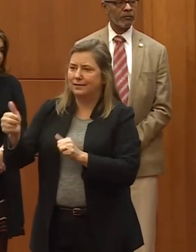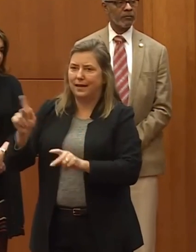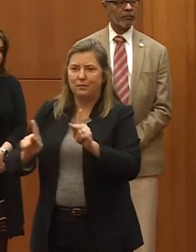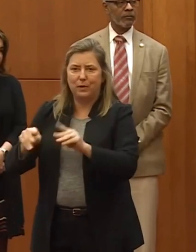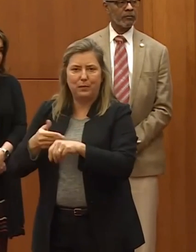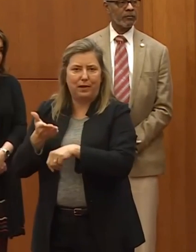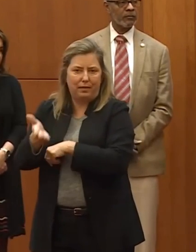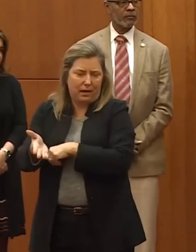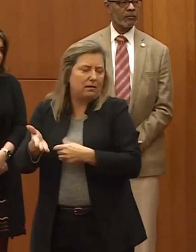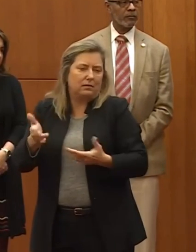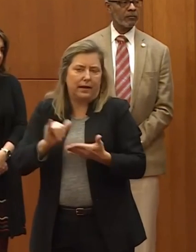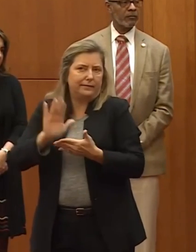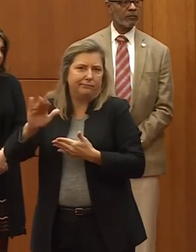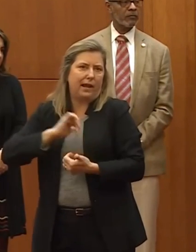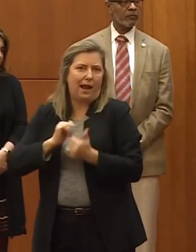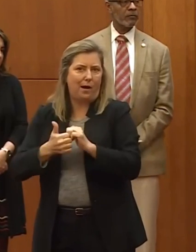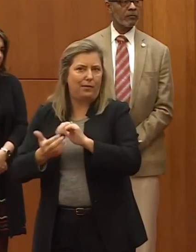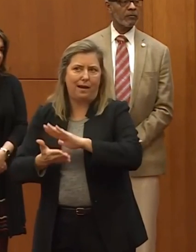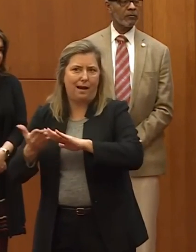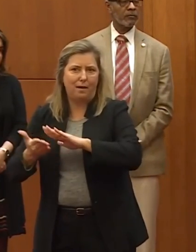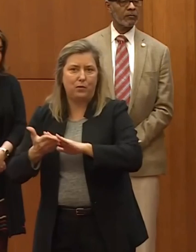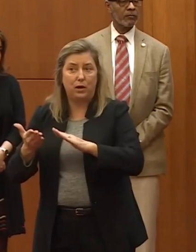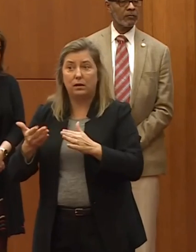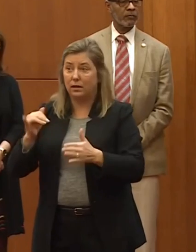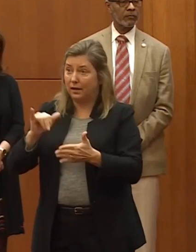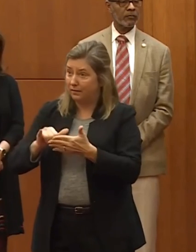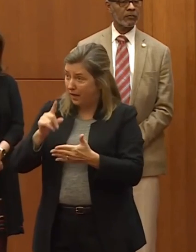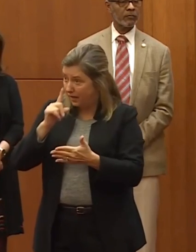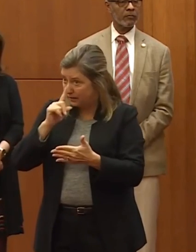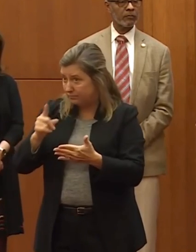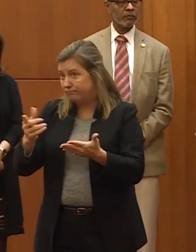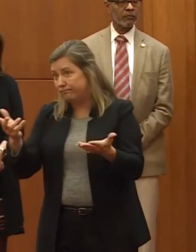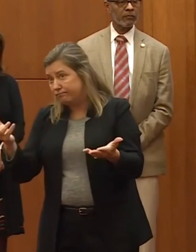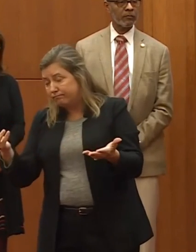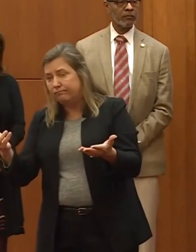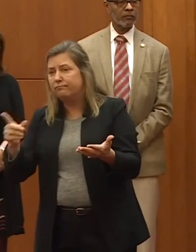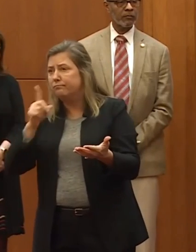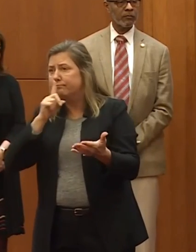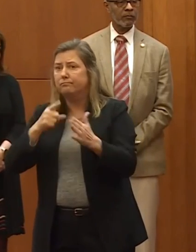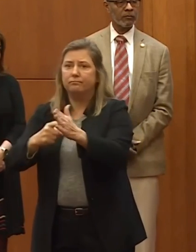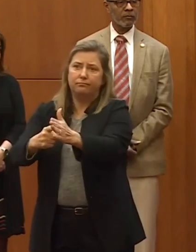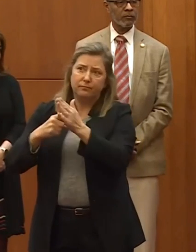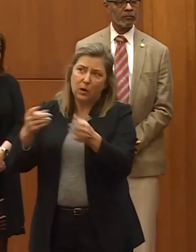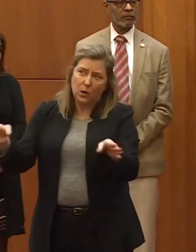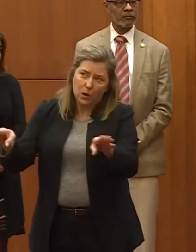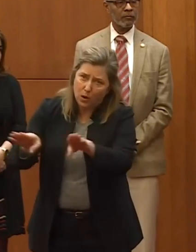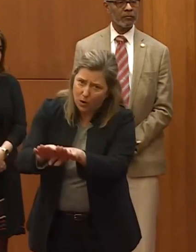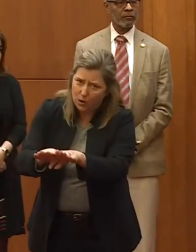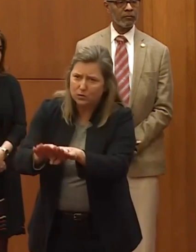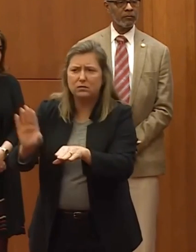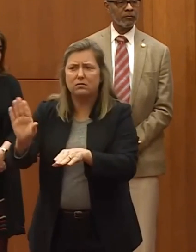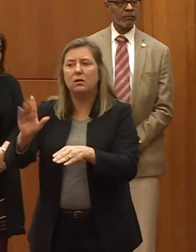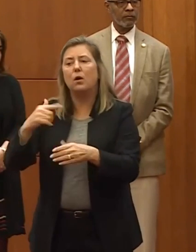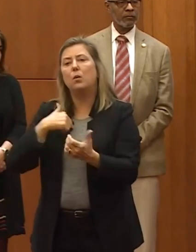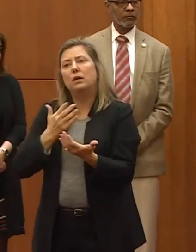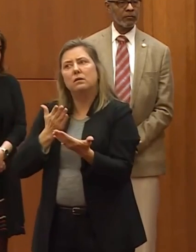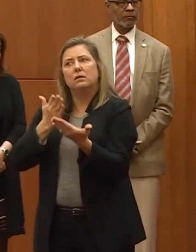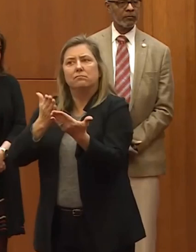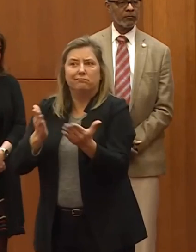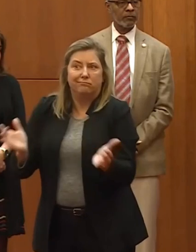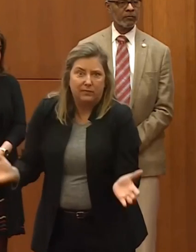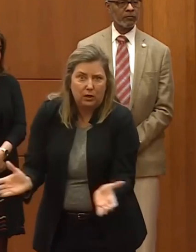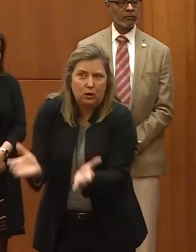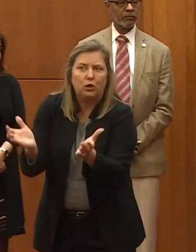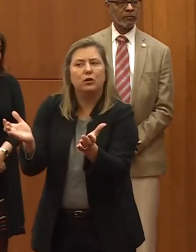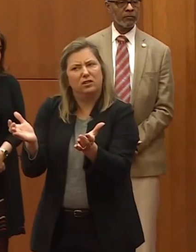That's just the way they operate. And if that's the case, we're not mandating that they close, but we're mandating or suggesting or